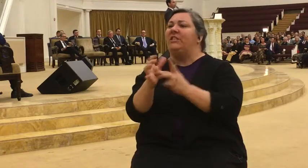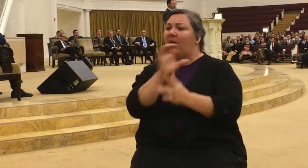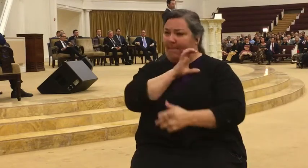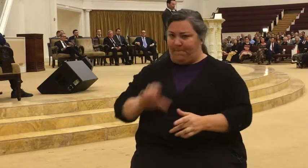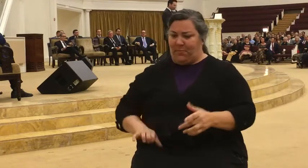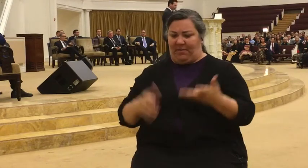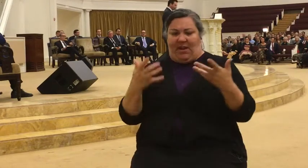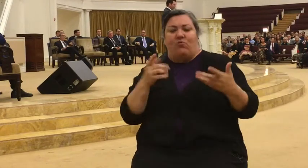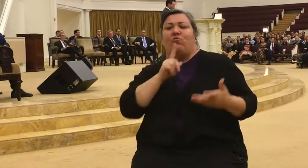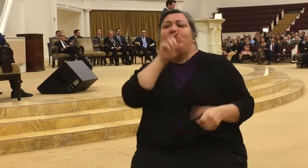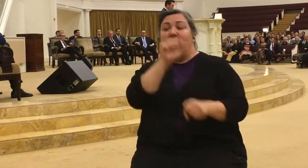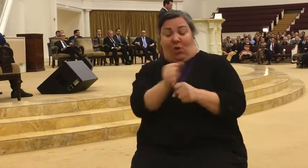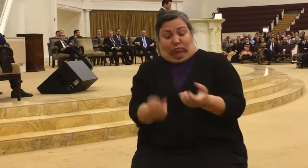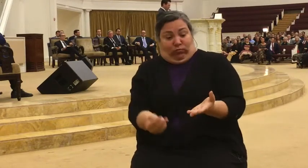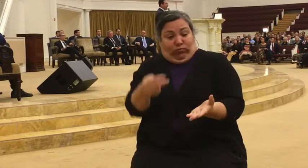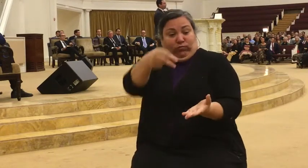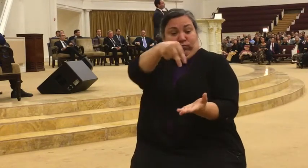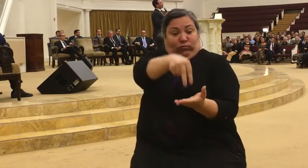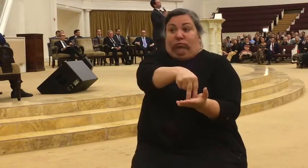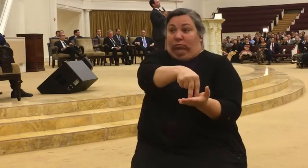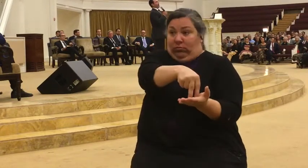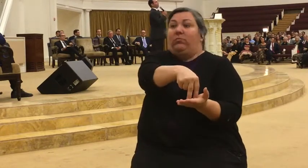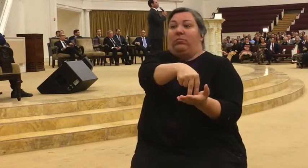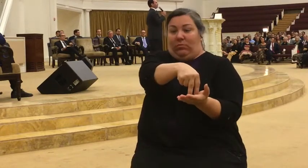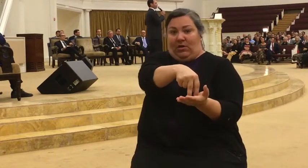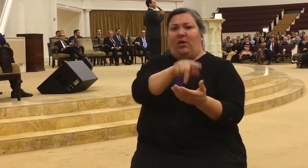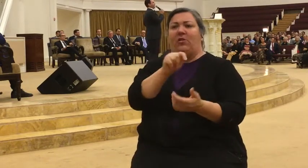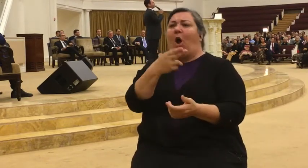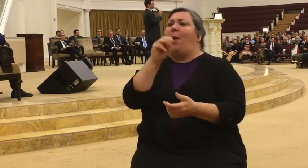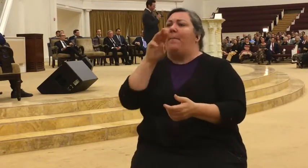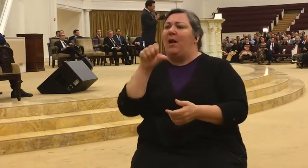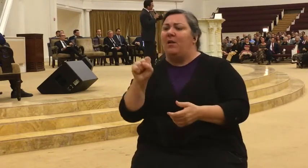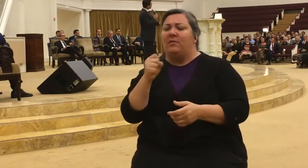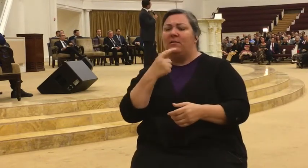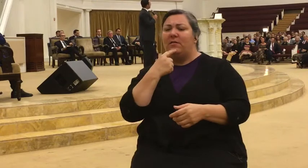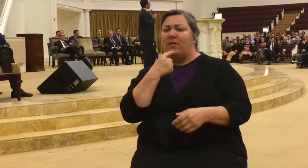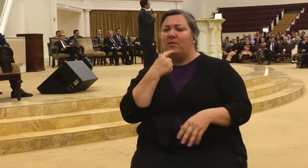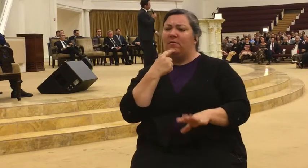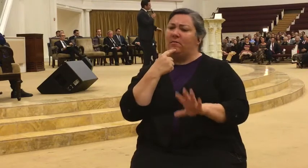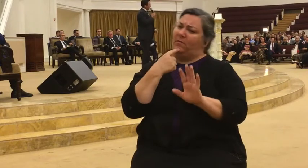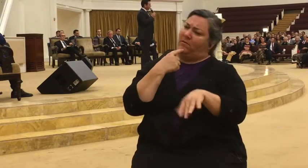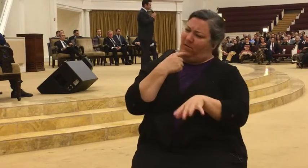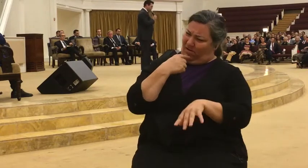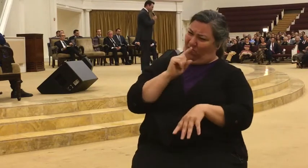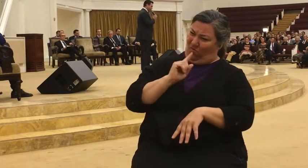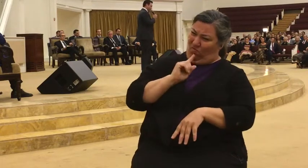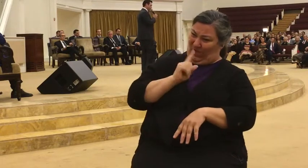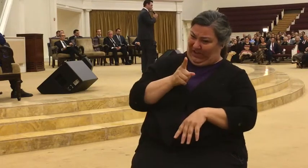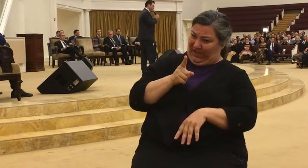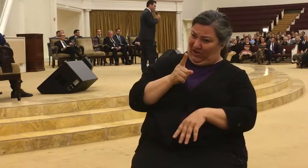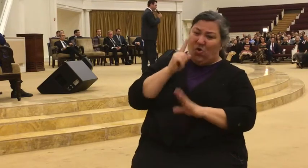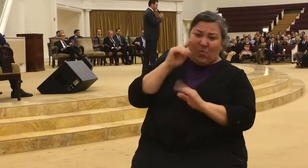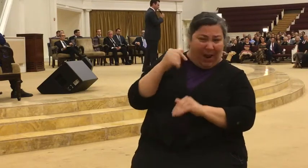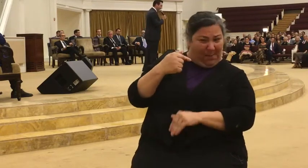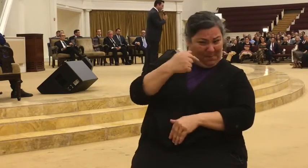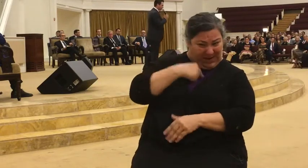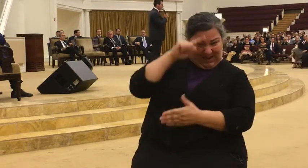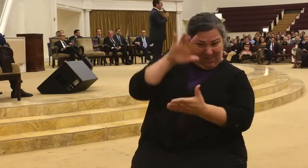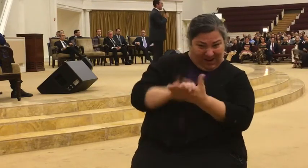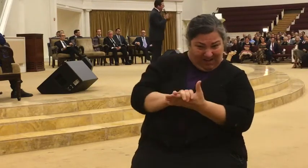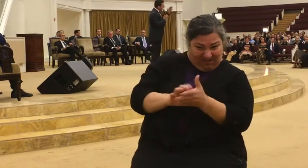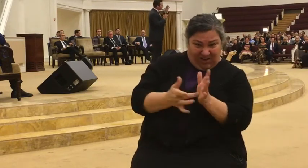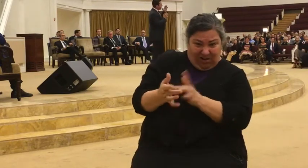had resurrected from the dead. Thomas exclaims, "Really? You expect me to believe